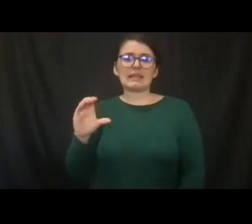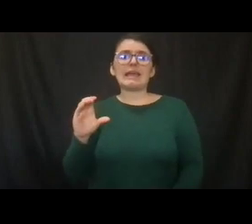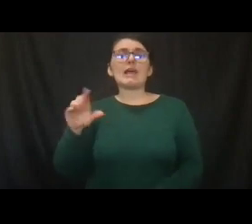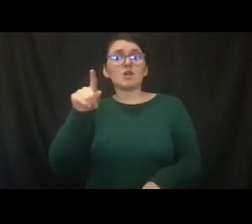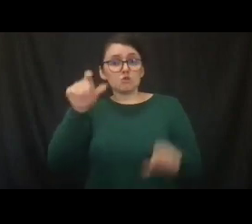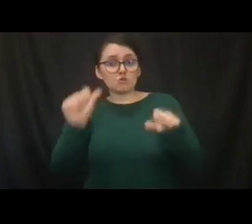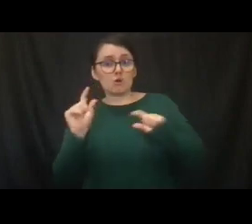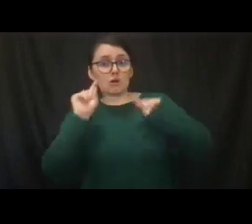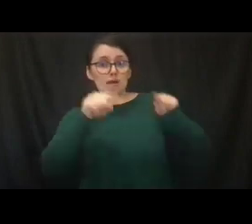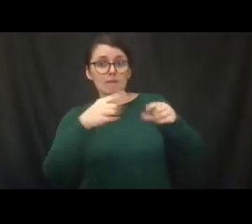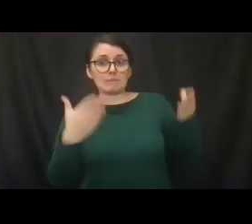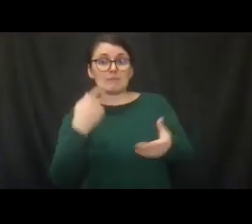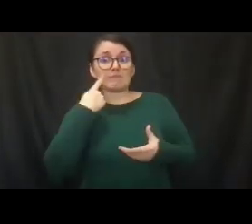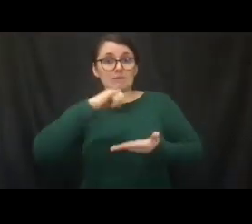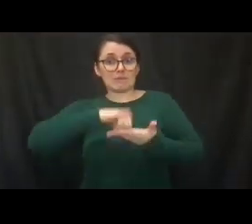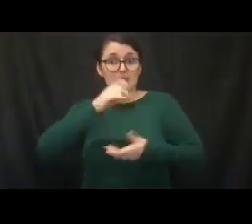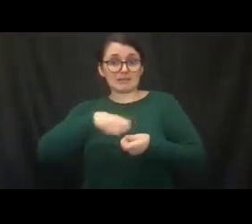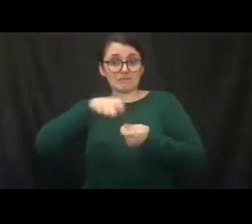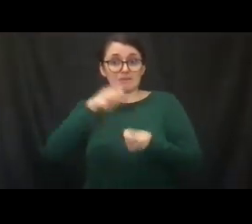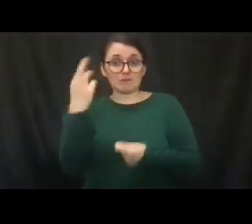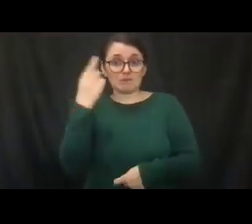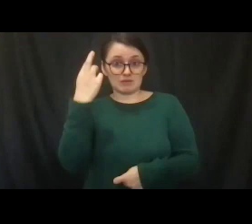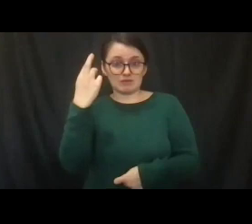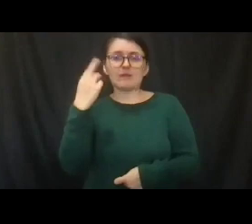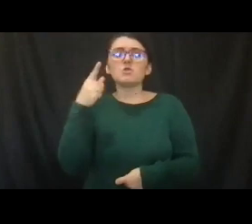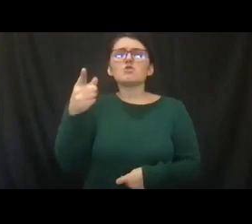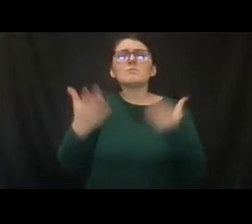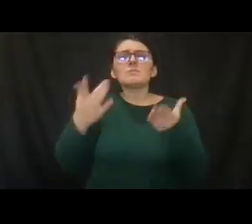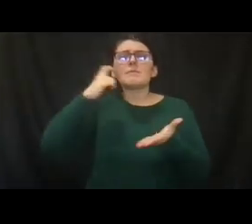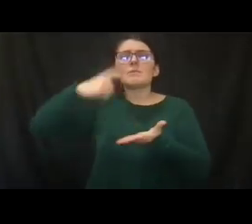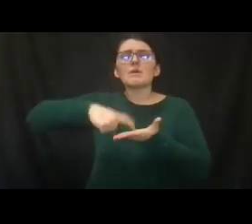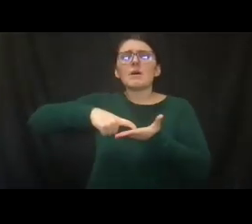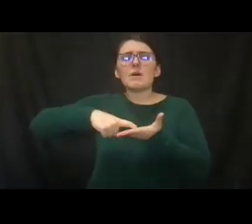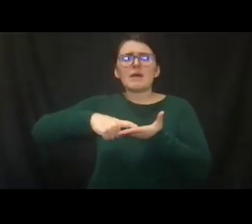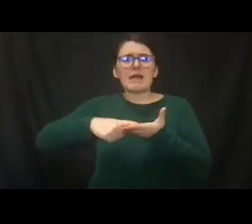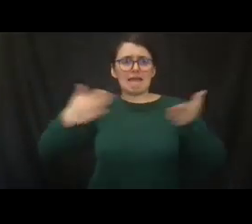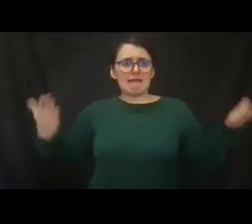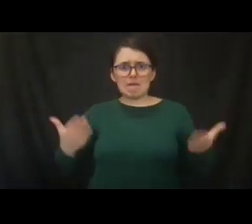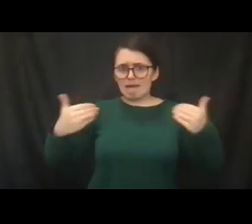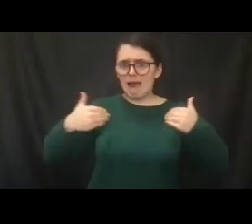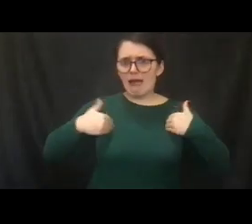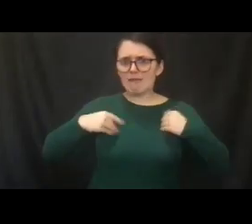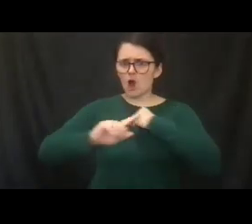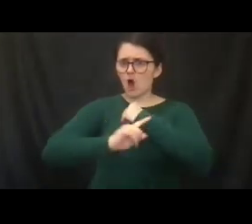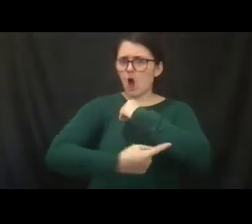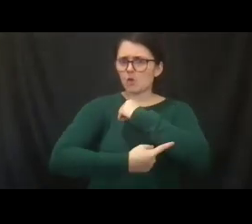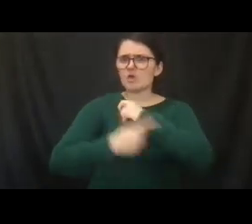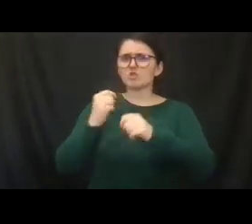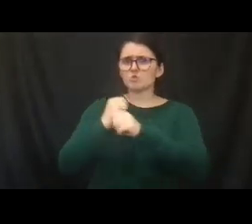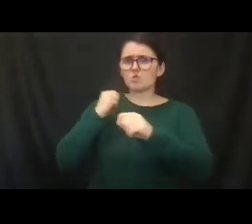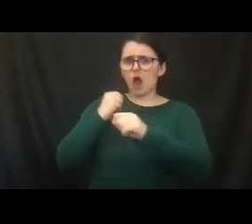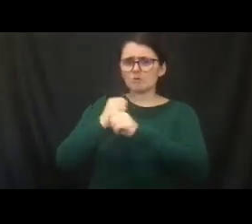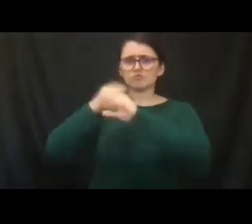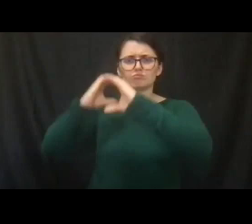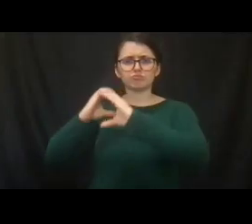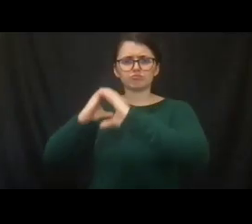reasons. And you'll notice that there are not garbage trucks here at this facility today. So the garbage